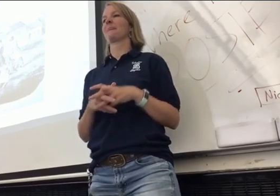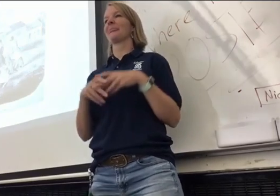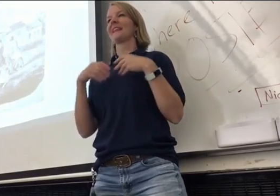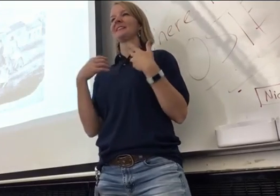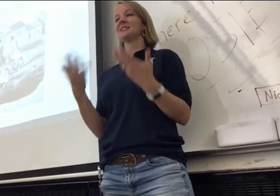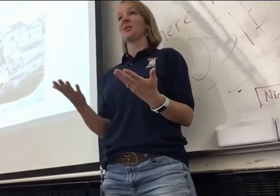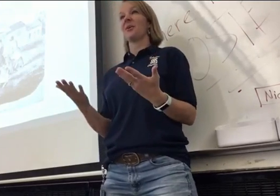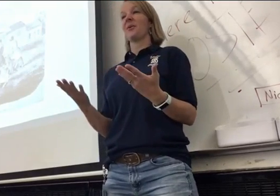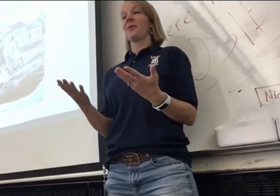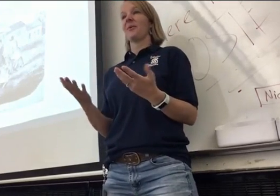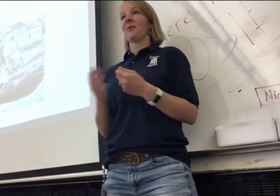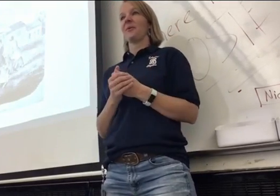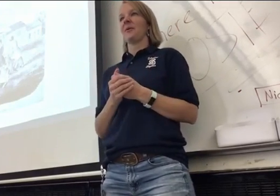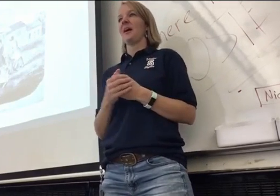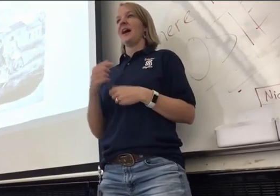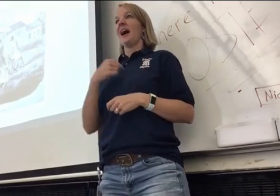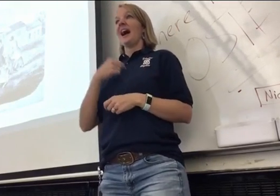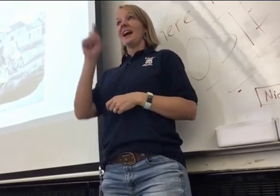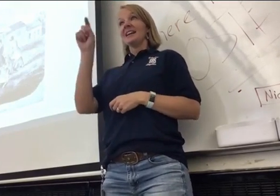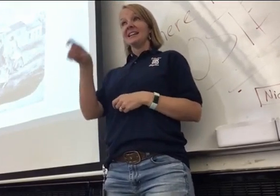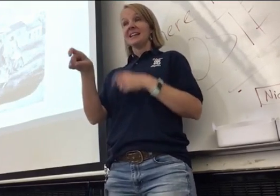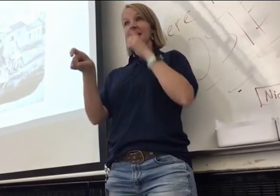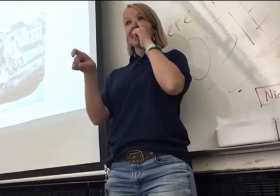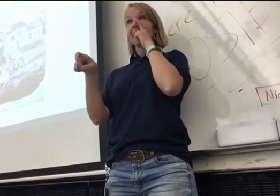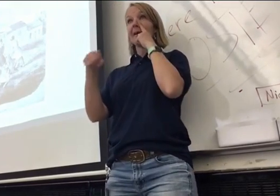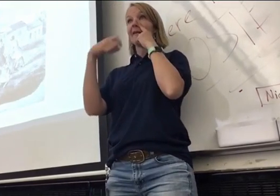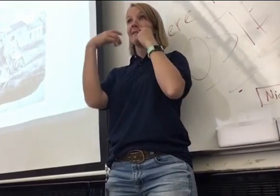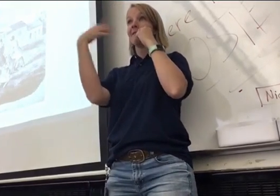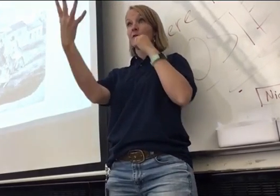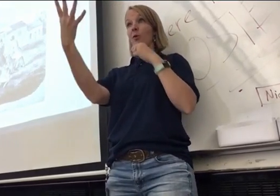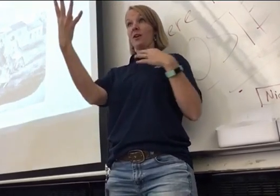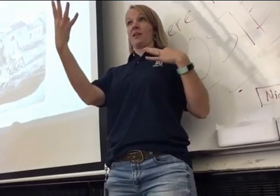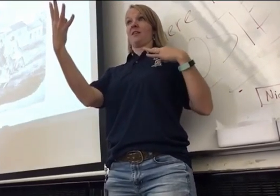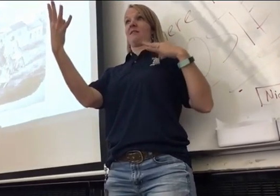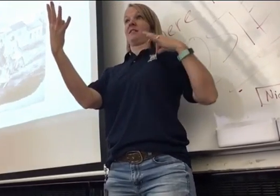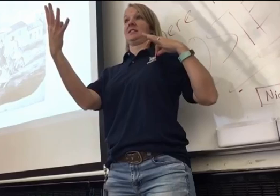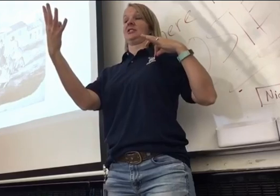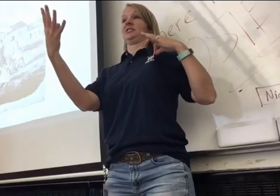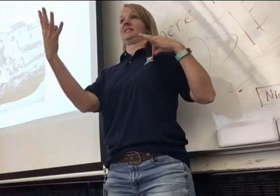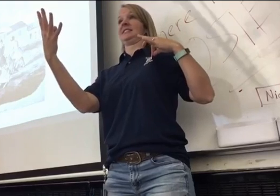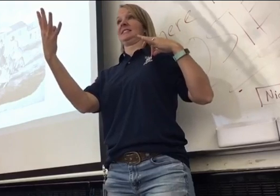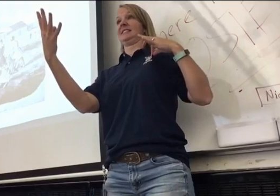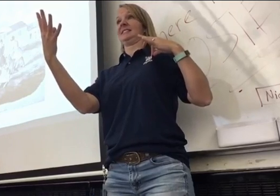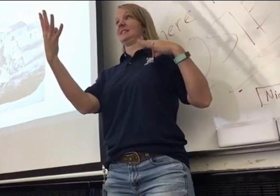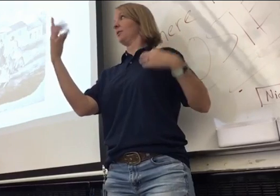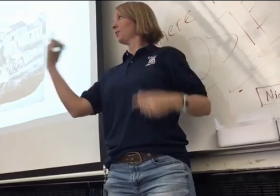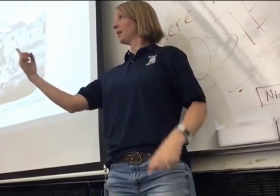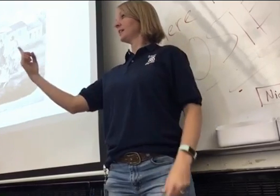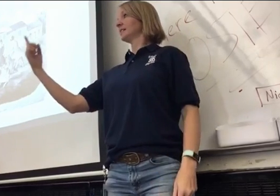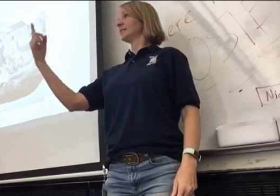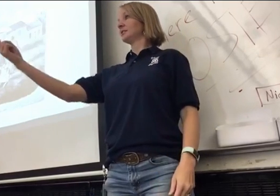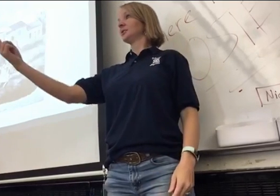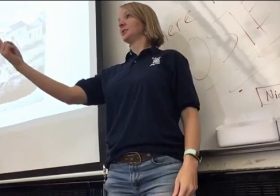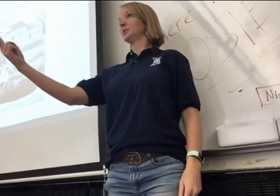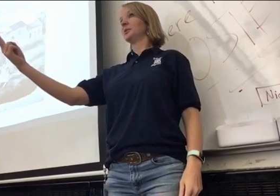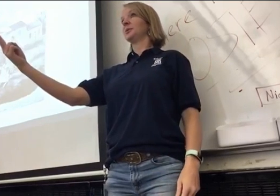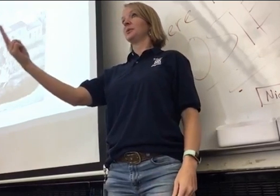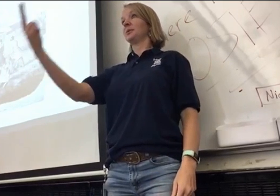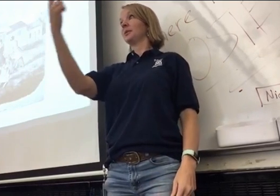so I need 4 volunteers. 1,